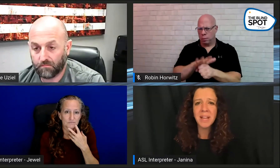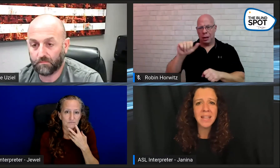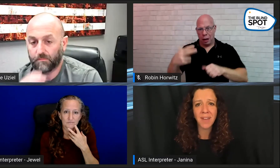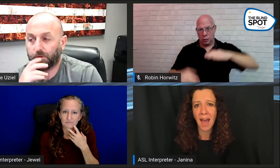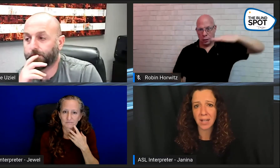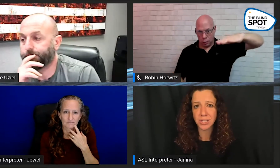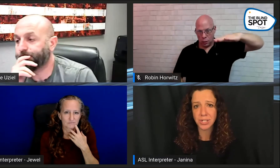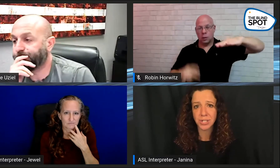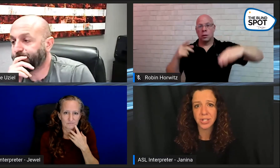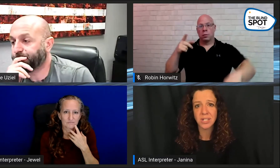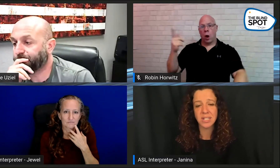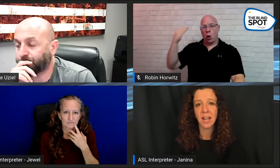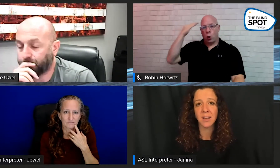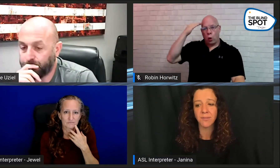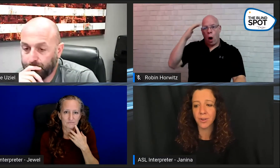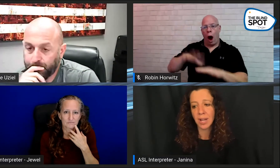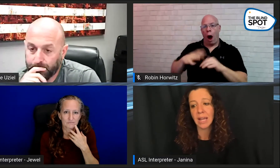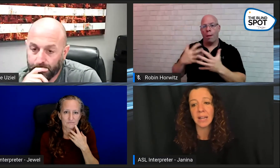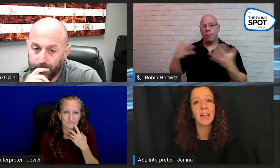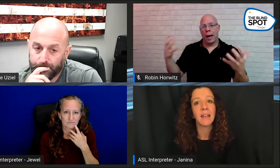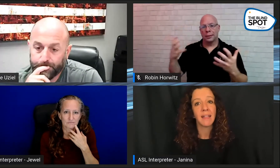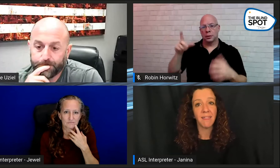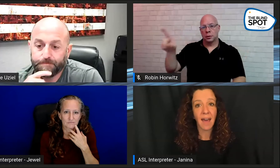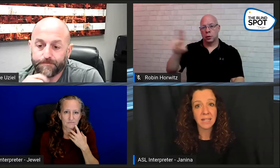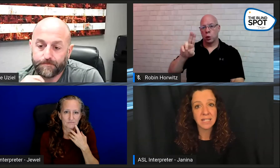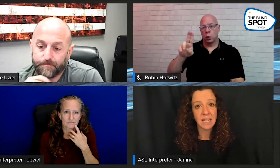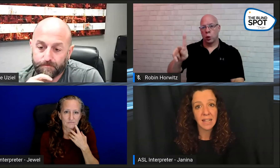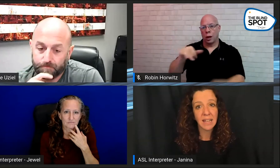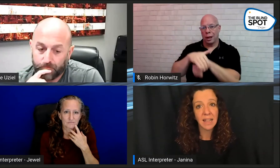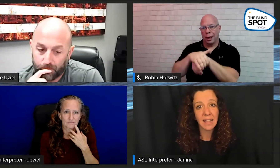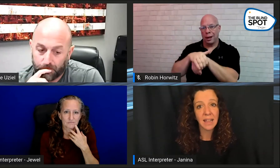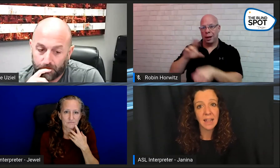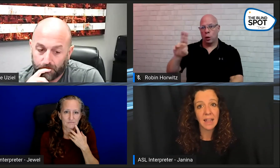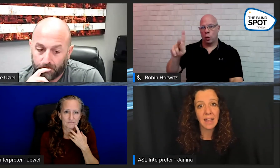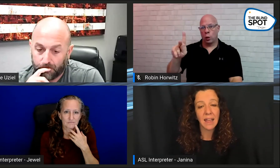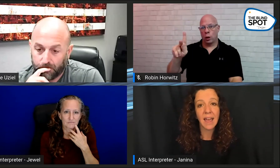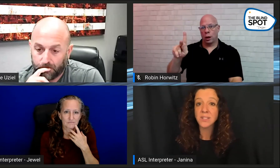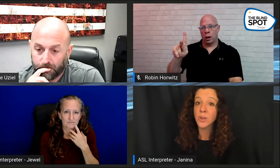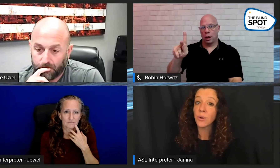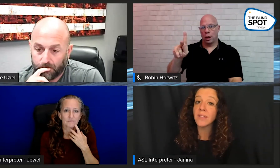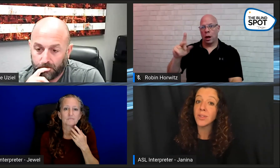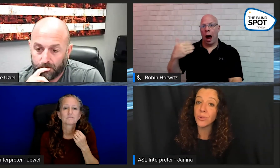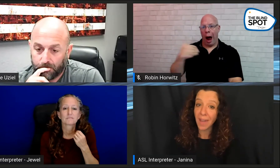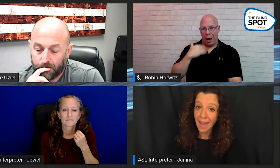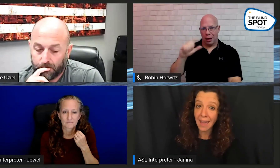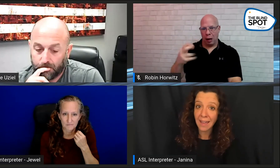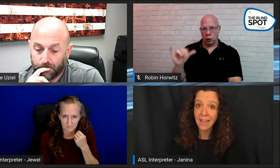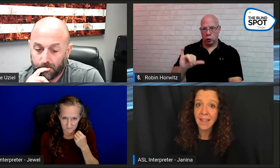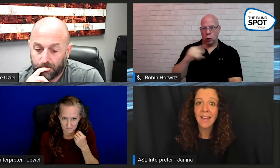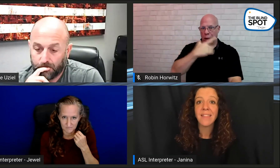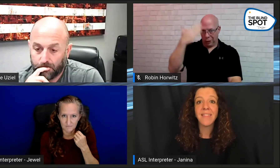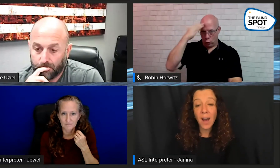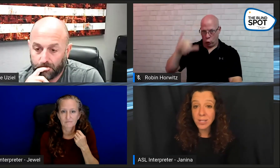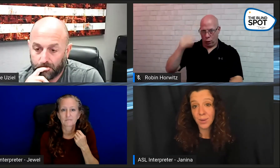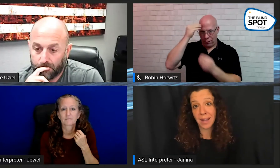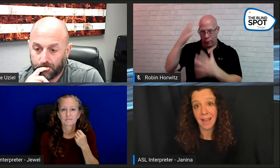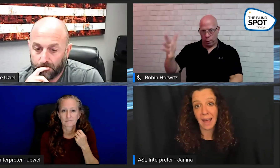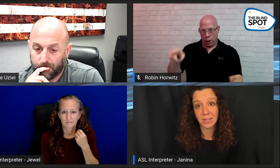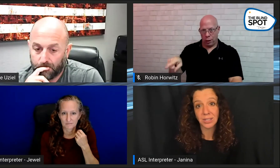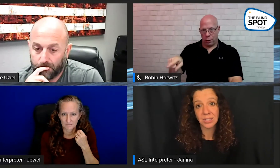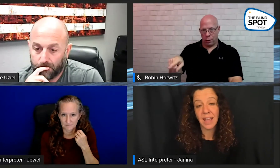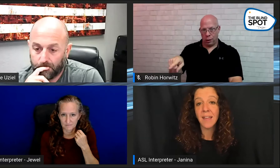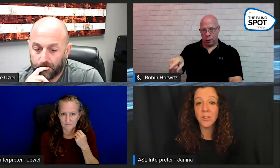So we had plenty of cash to kind of create that. And so in the UK, they also